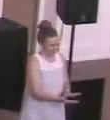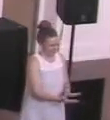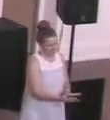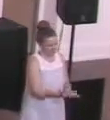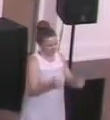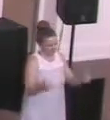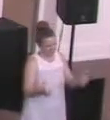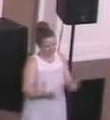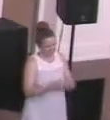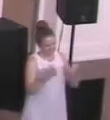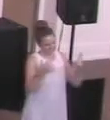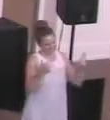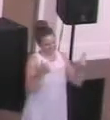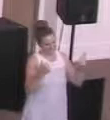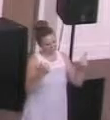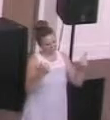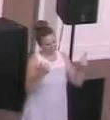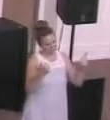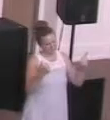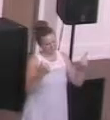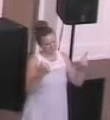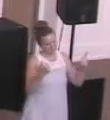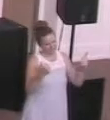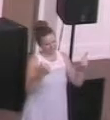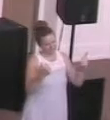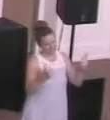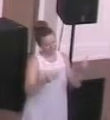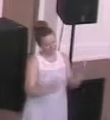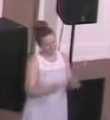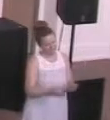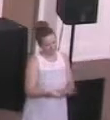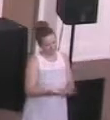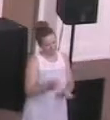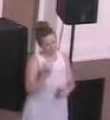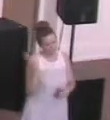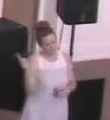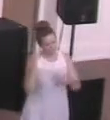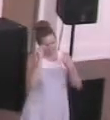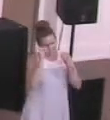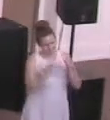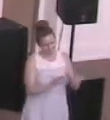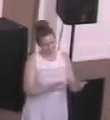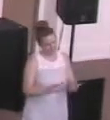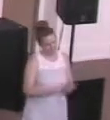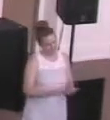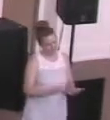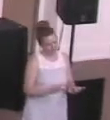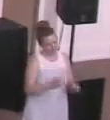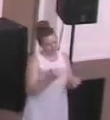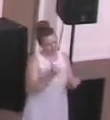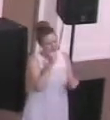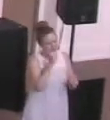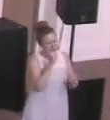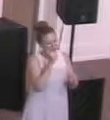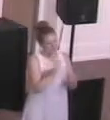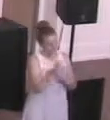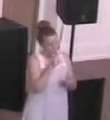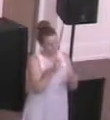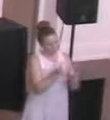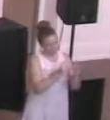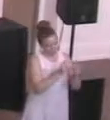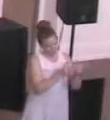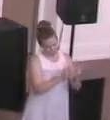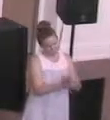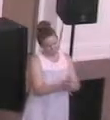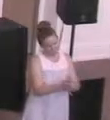accident. God's in control of all. But here we got to know good or bad, we serve Jesus, amen. Worship